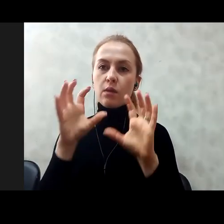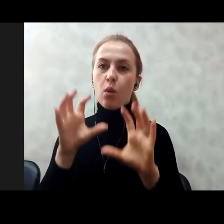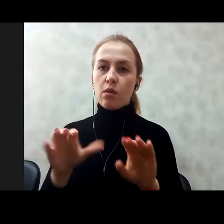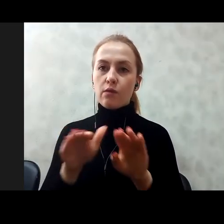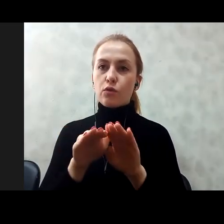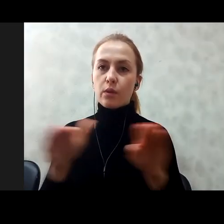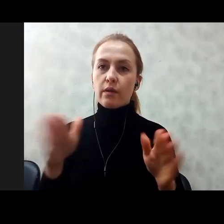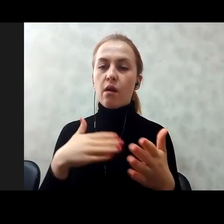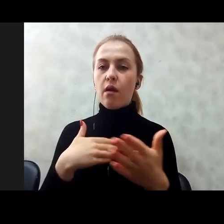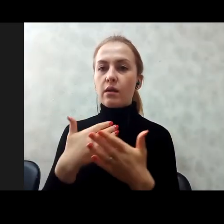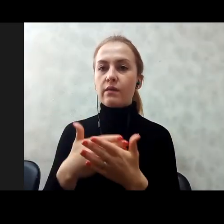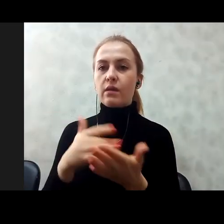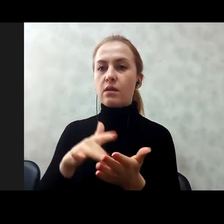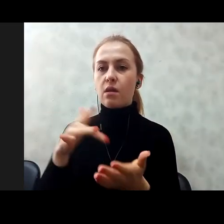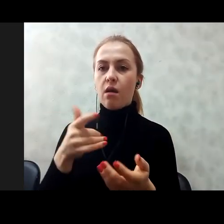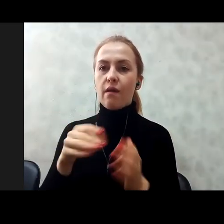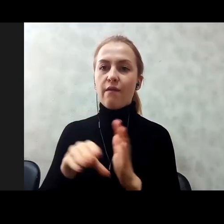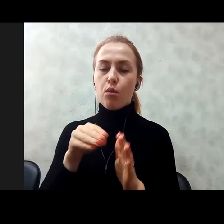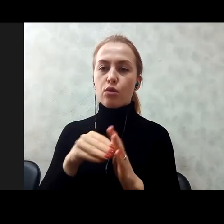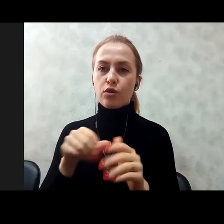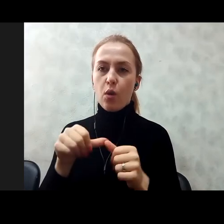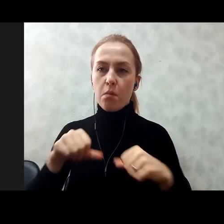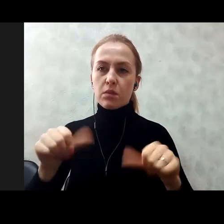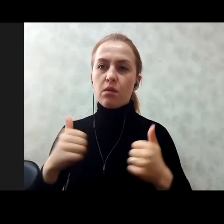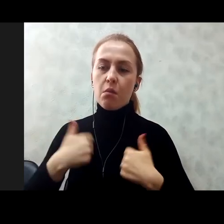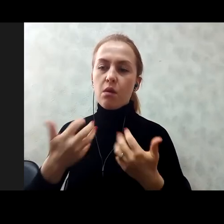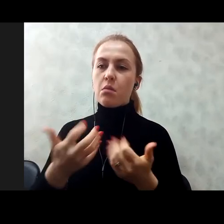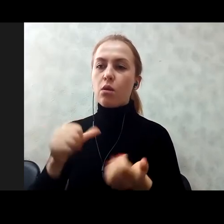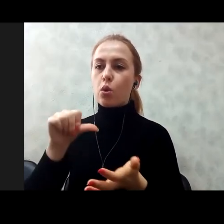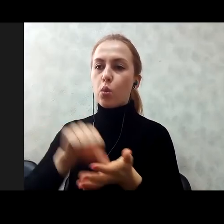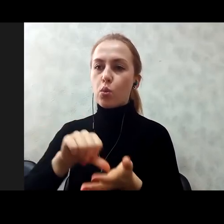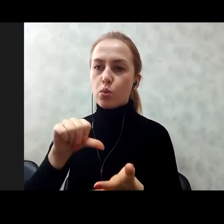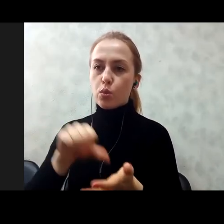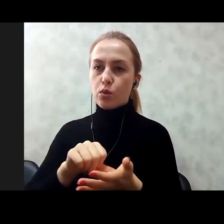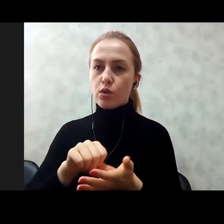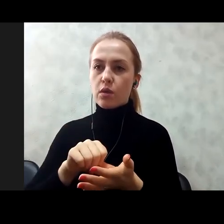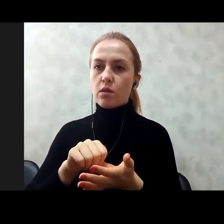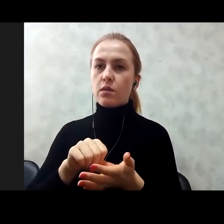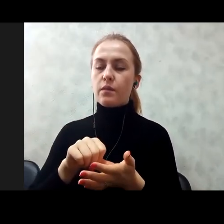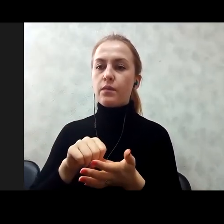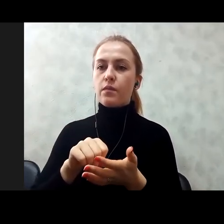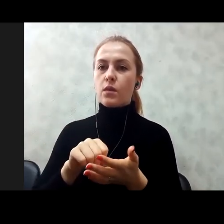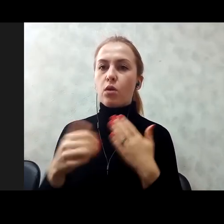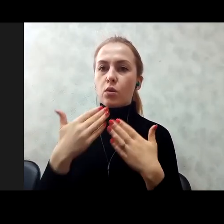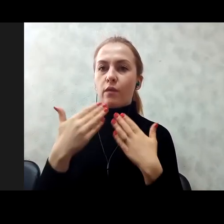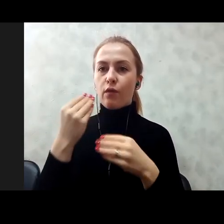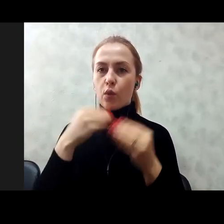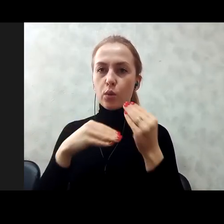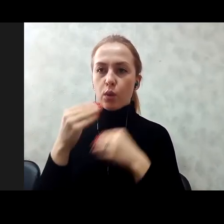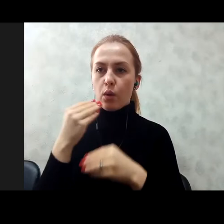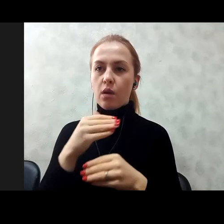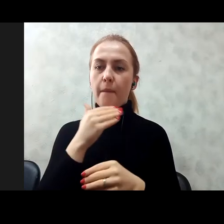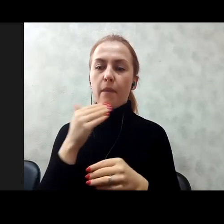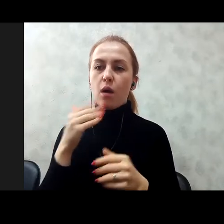And CEC inter alia also participated in developing